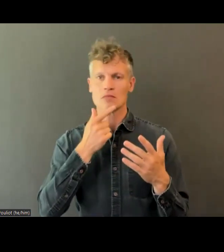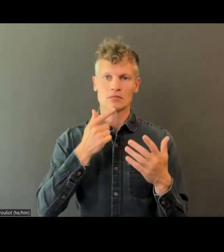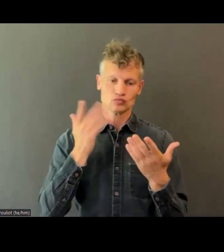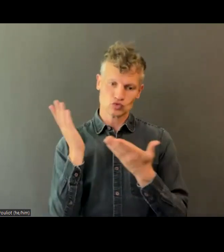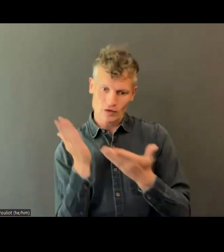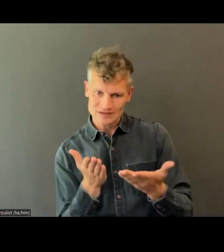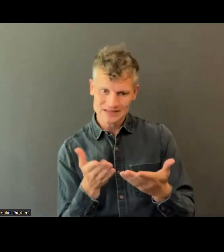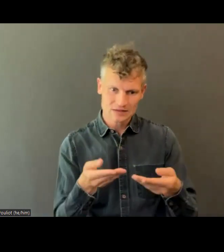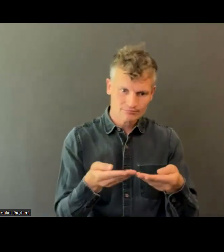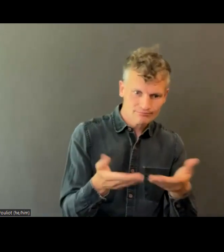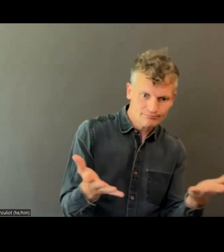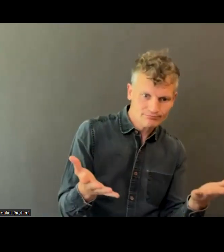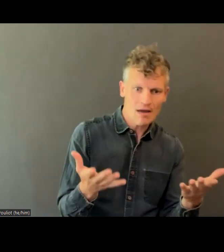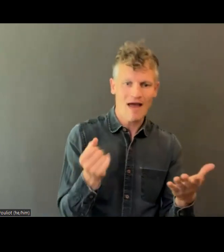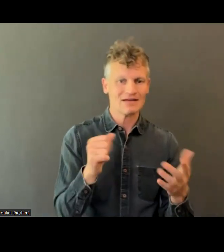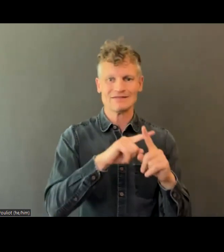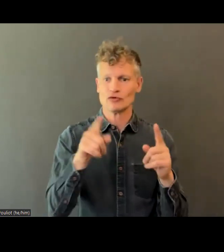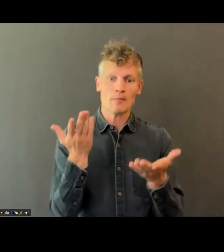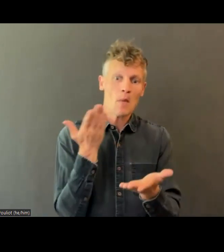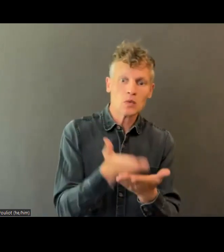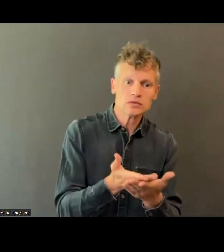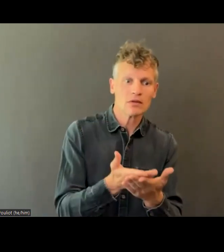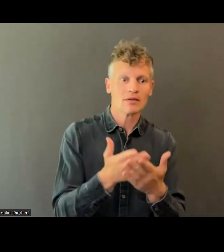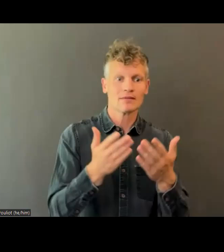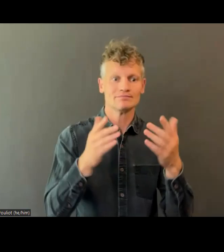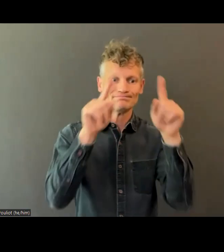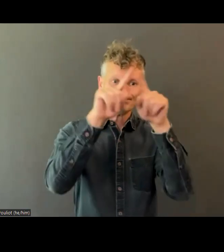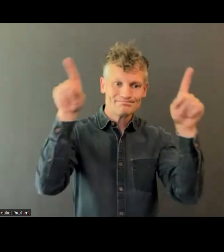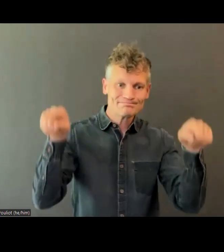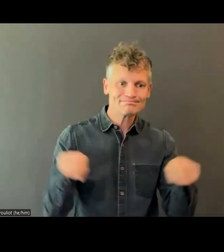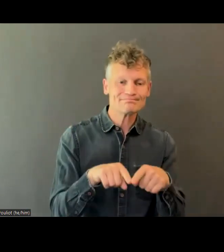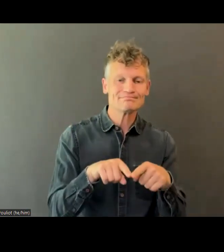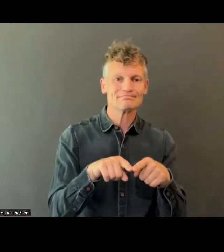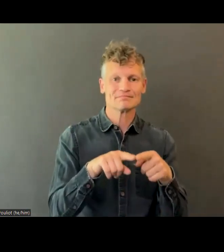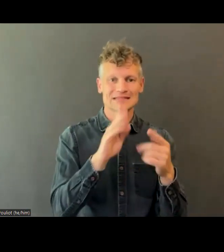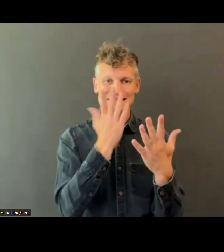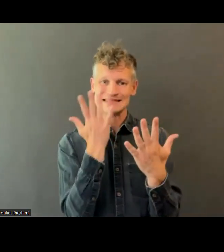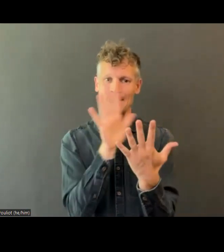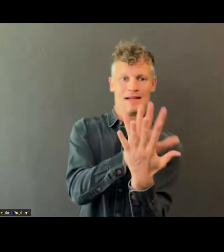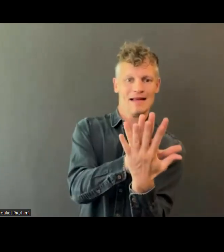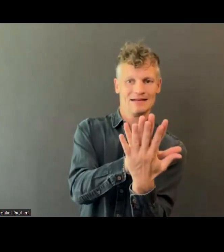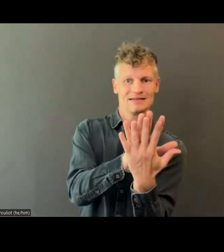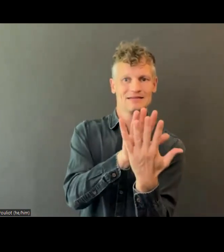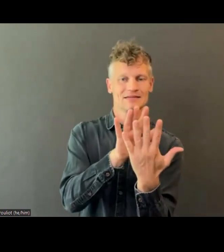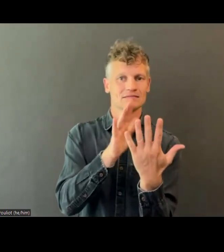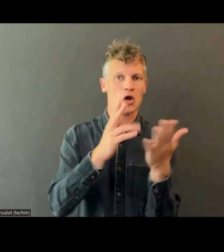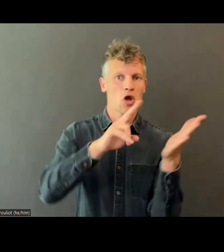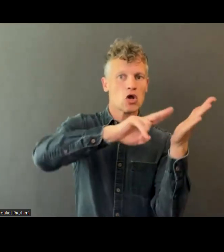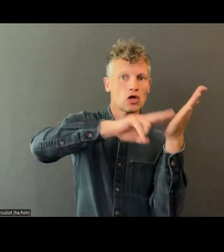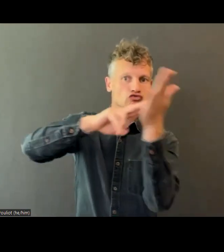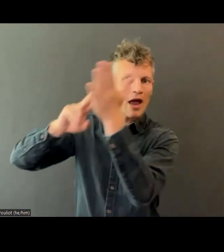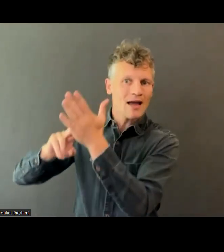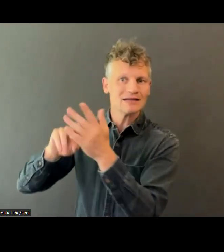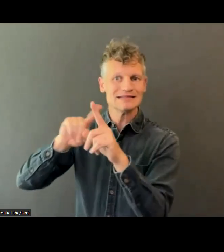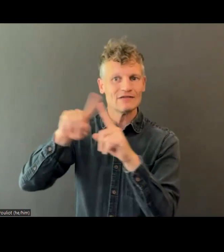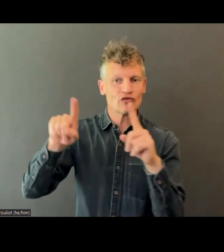up contracts with our vendors and suppliers. You know, and there's opportunity, huge opportunity here for procurement to impact that, to remind buyers